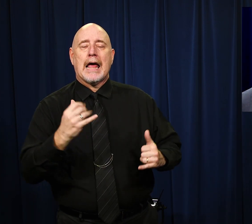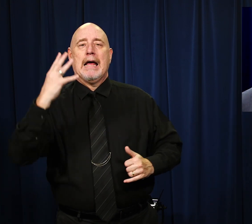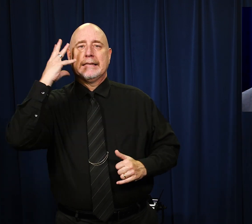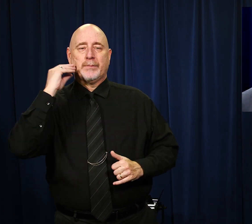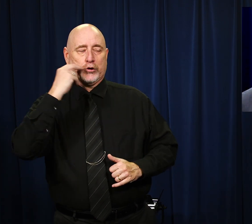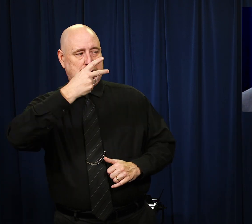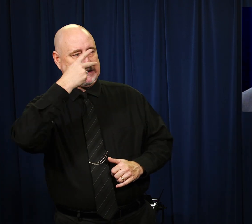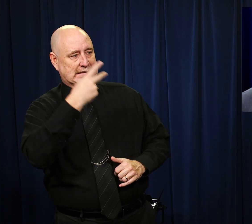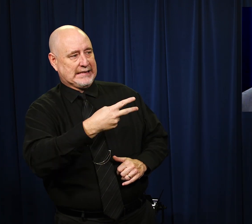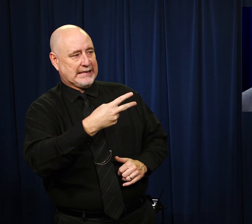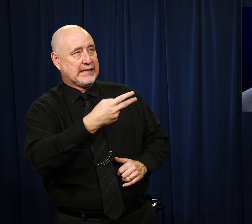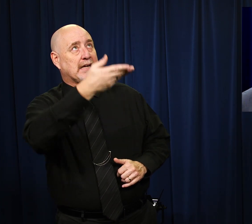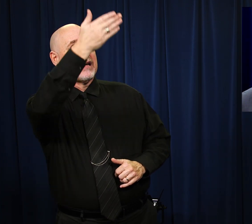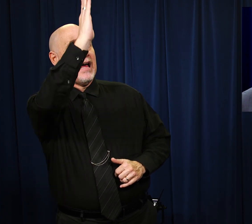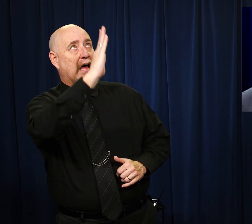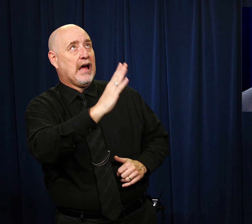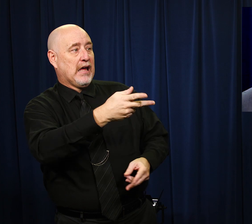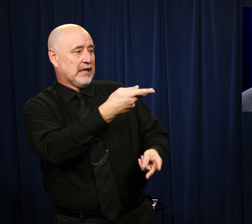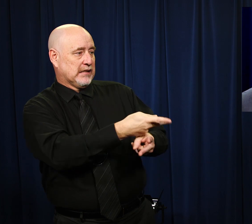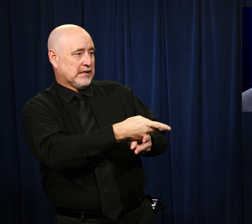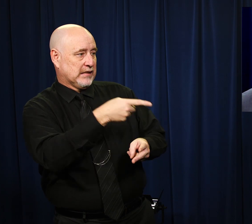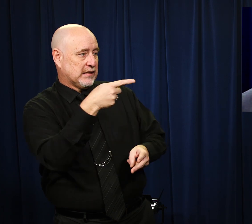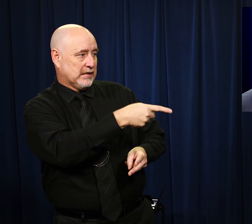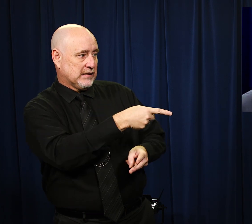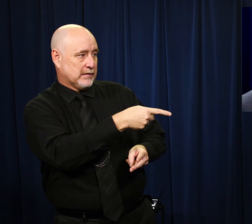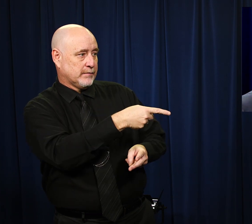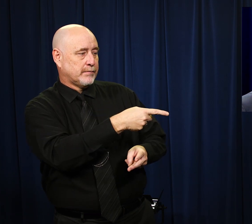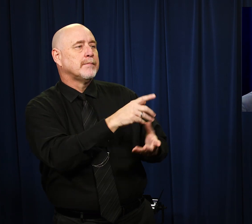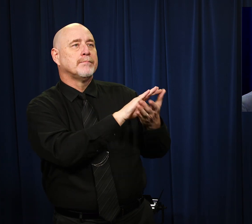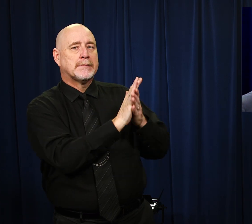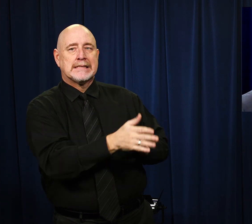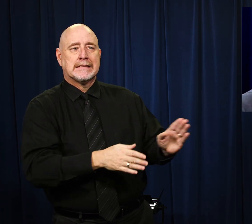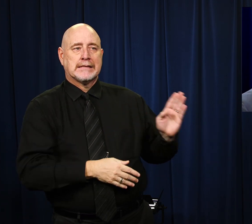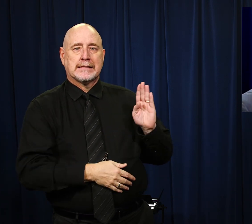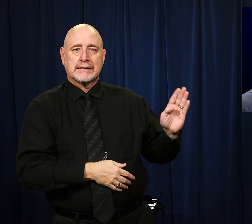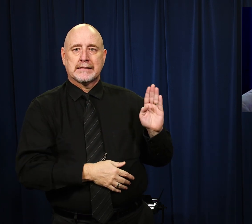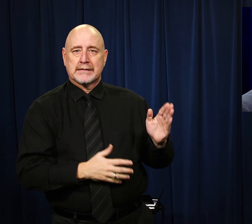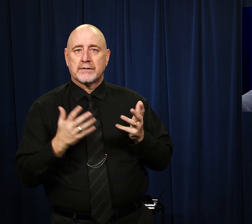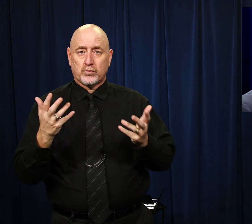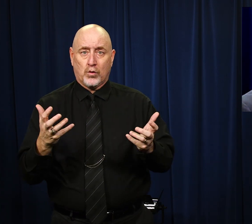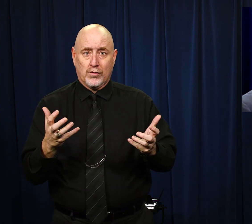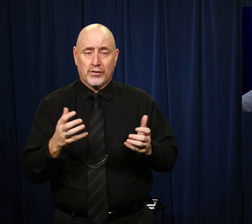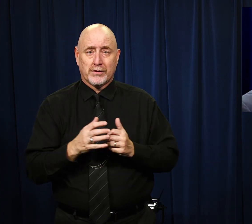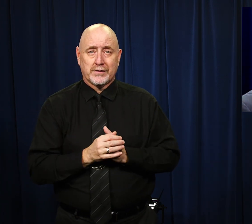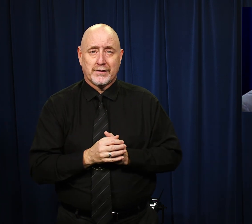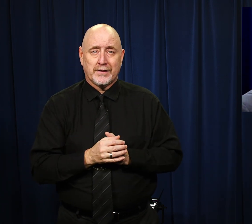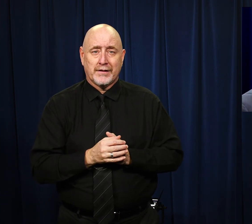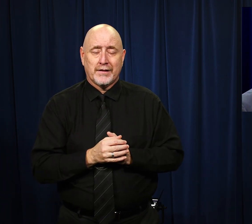He sees that this man is favored by Jehovah God, and he wants peace with him.